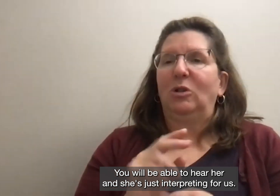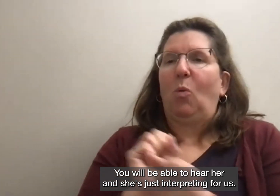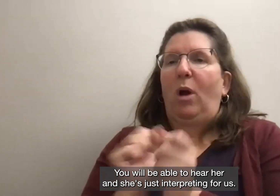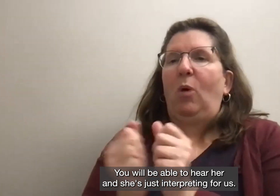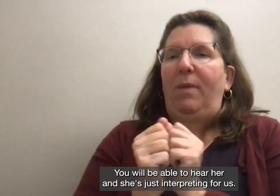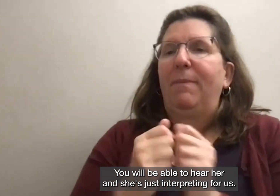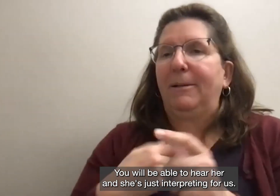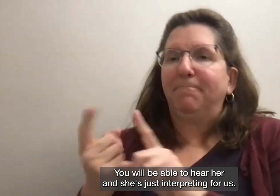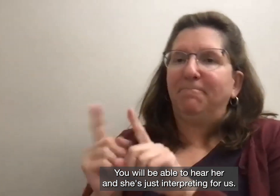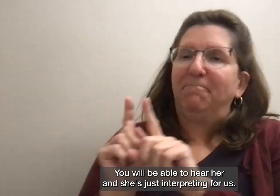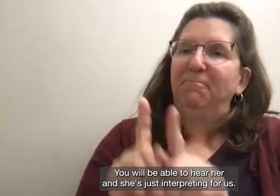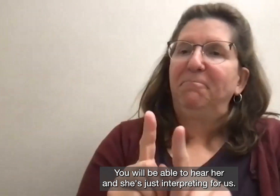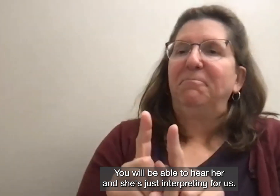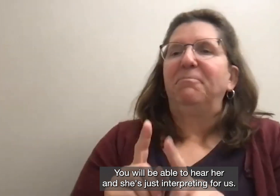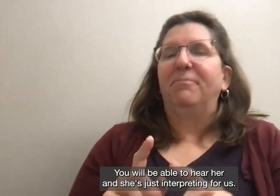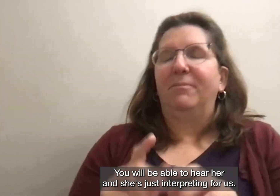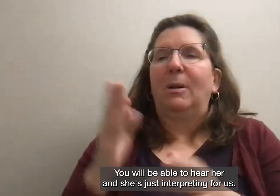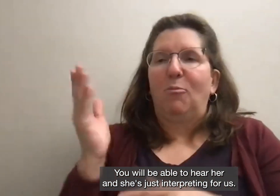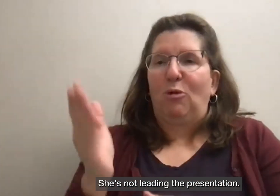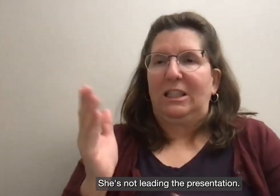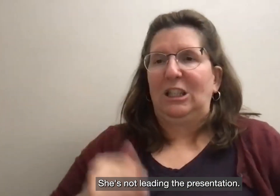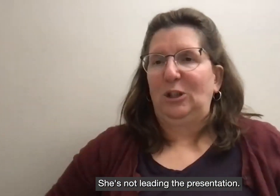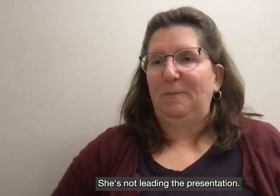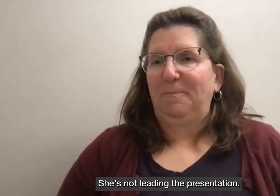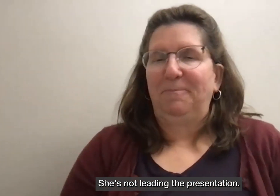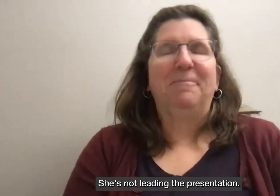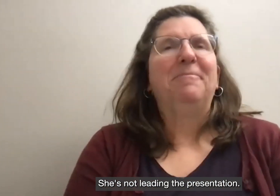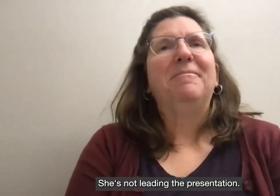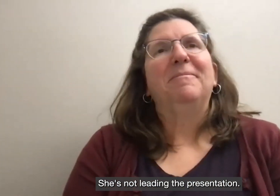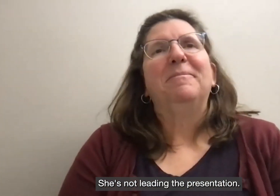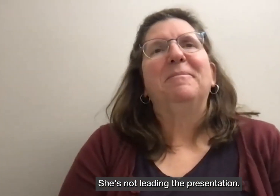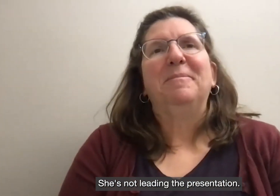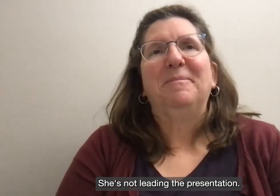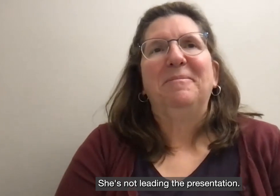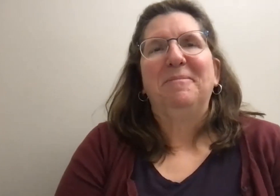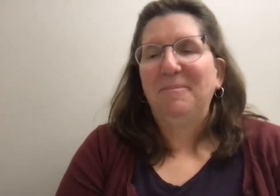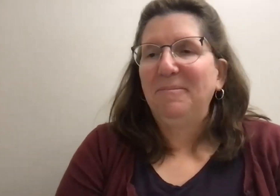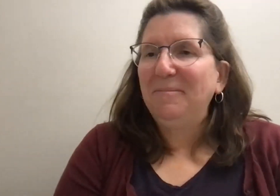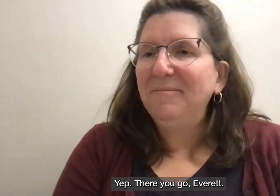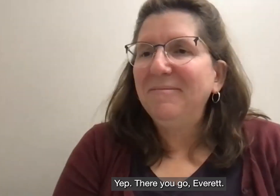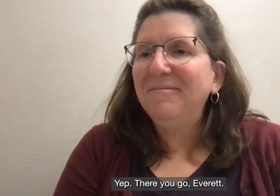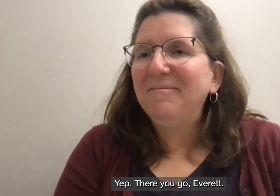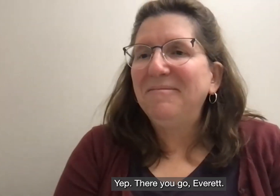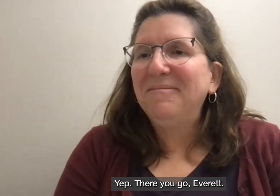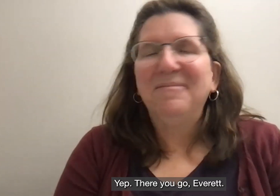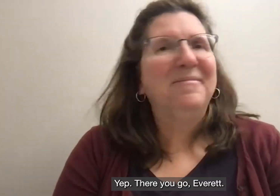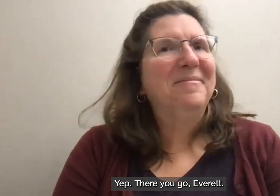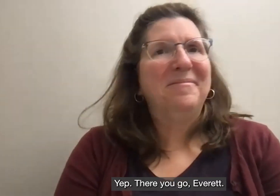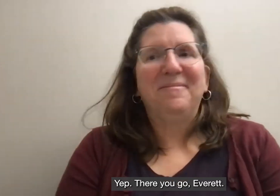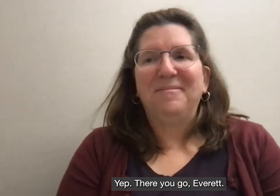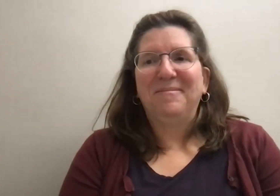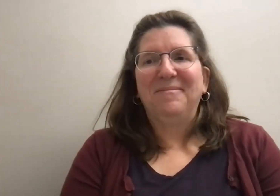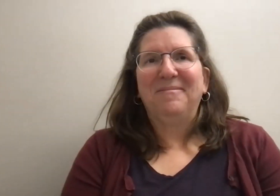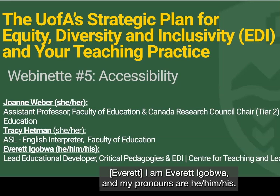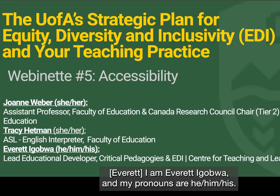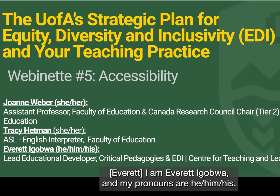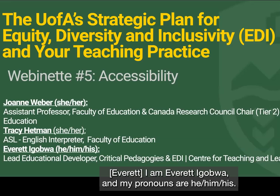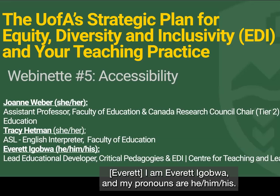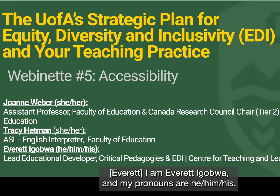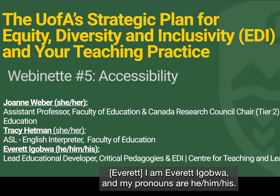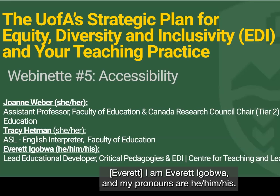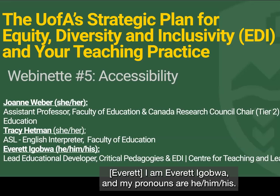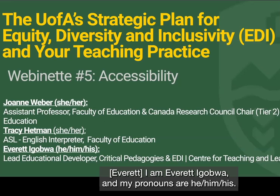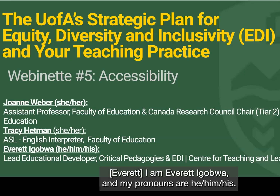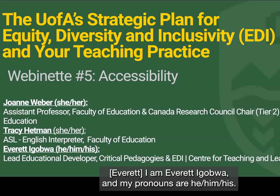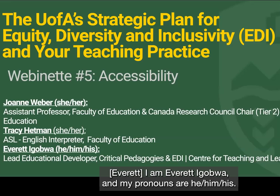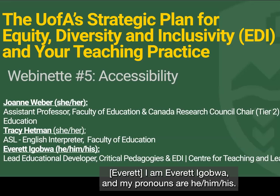hear her. And she's just interpreting for us. She's not leading the presentation. So yeah, there you go, Everett.